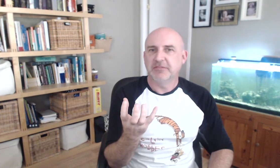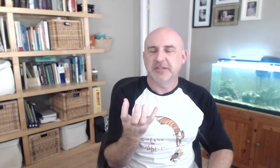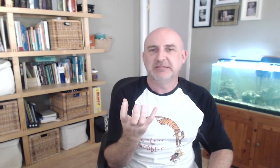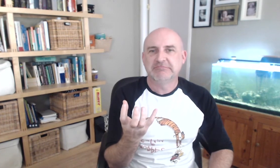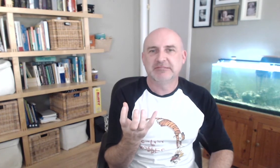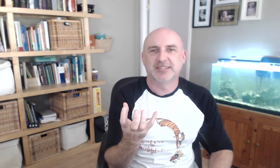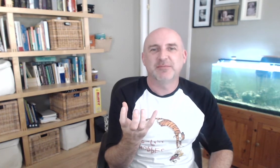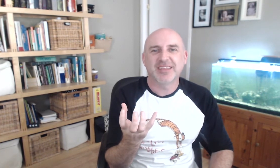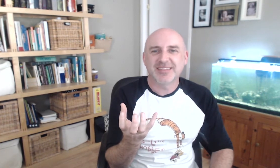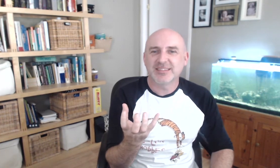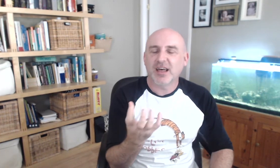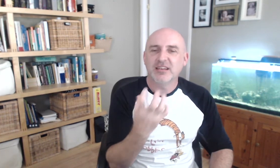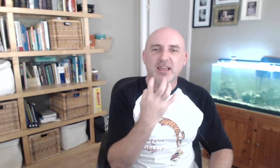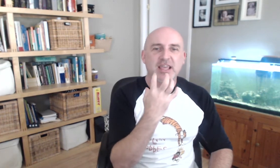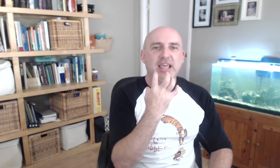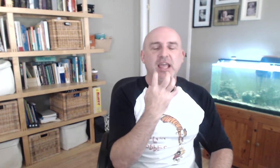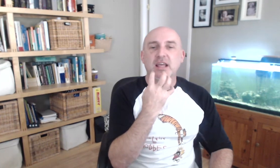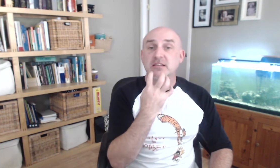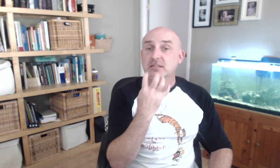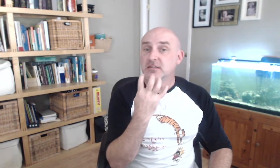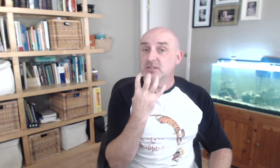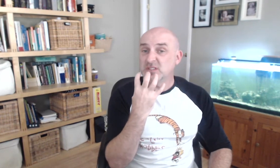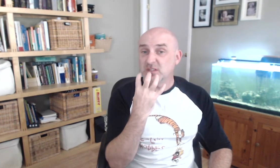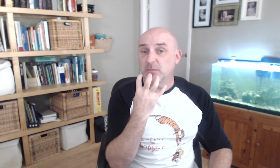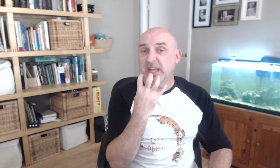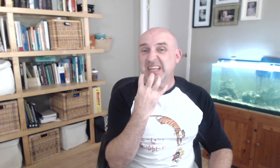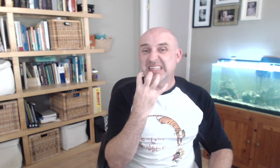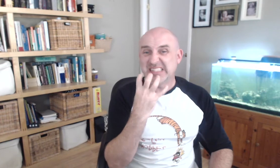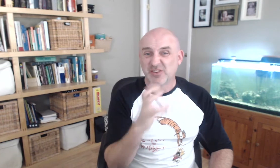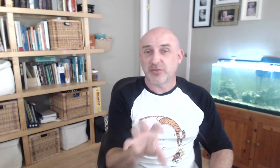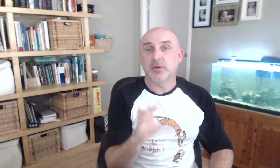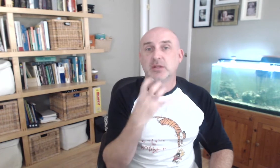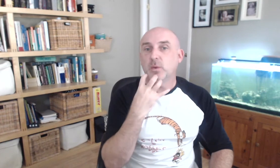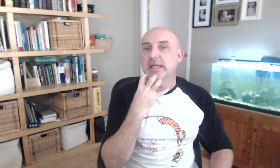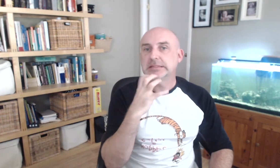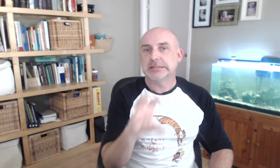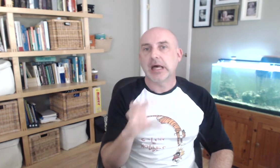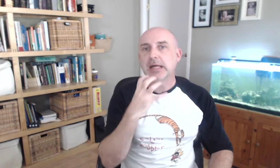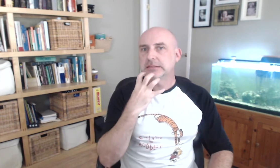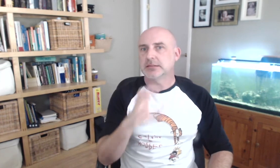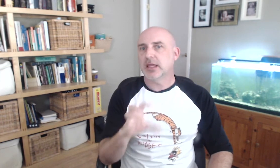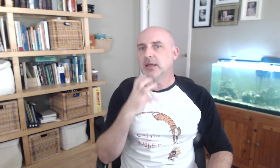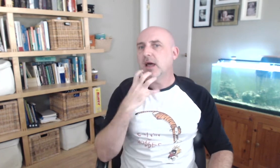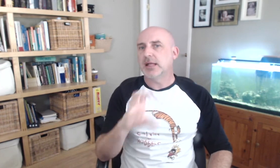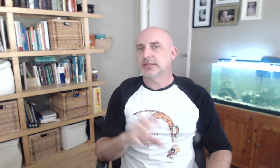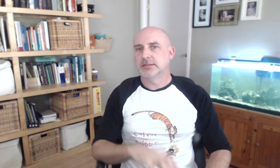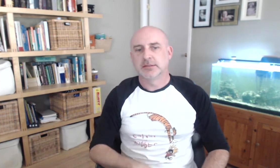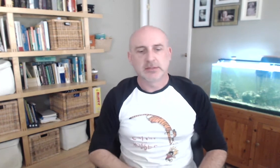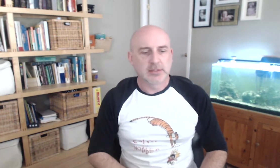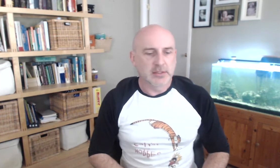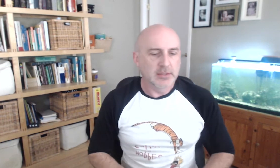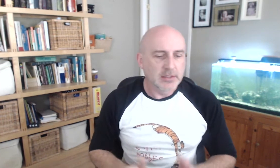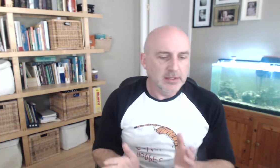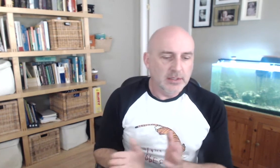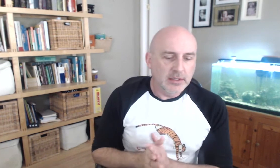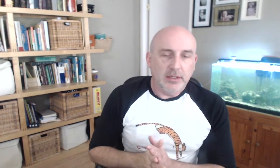Muffin? Something that's hot. And you just took a bite and you're throwing it away because it's hot. Okay? Hot. And then